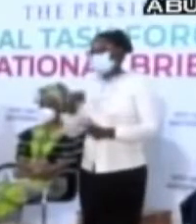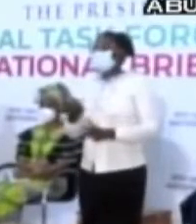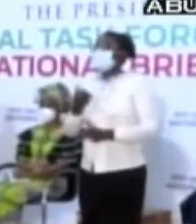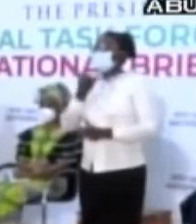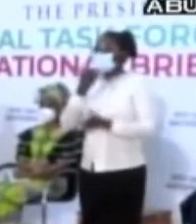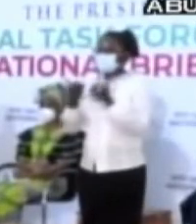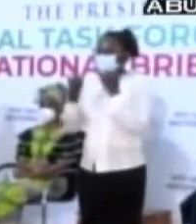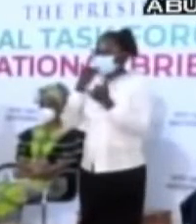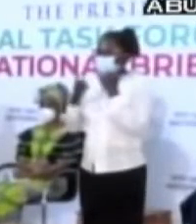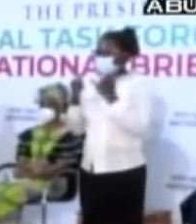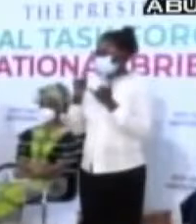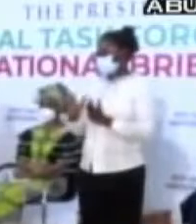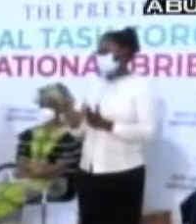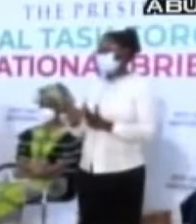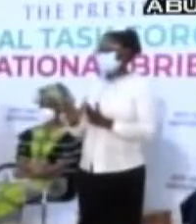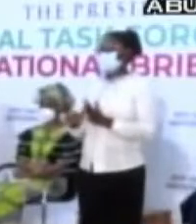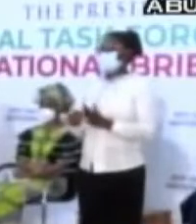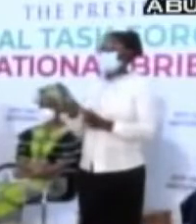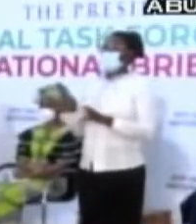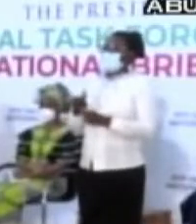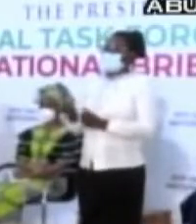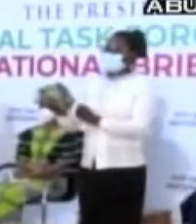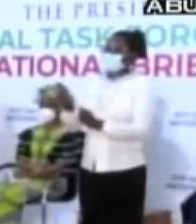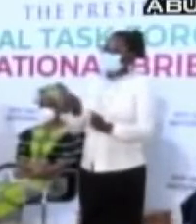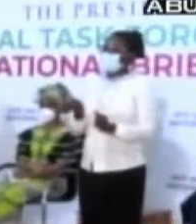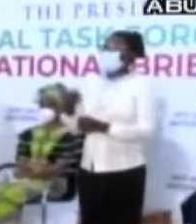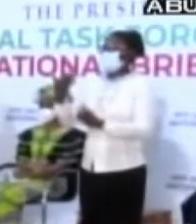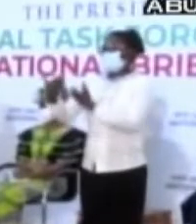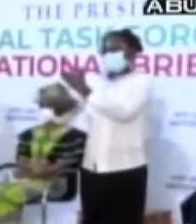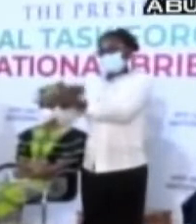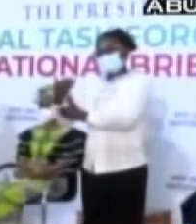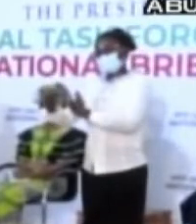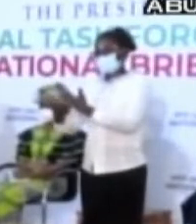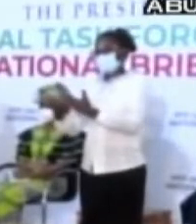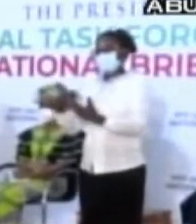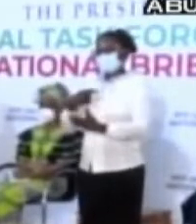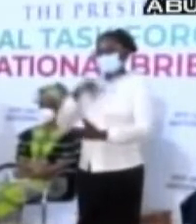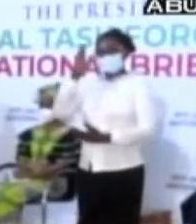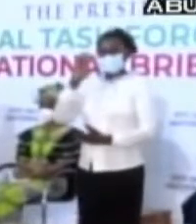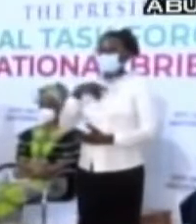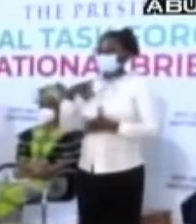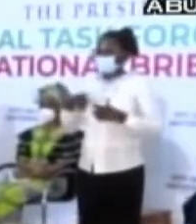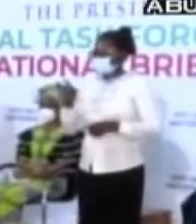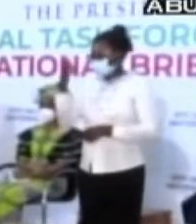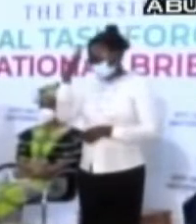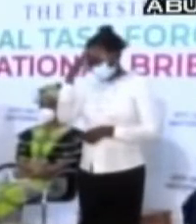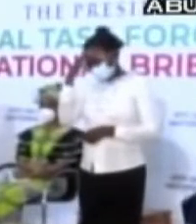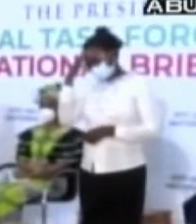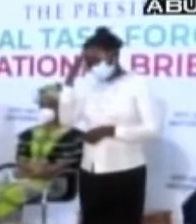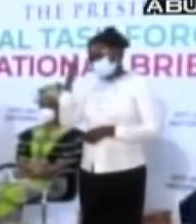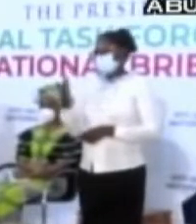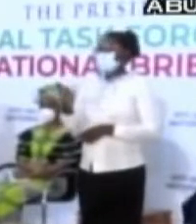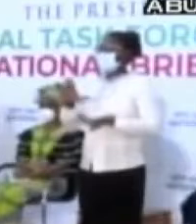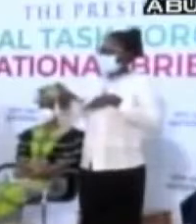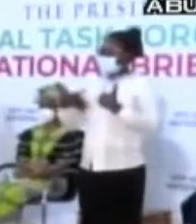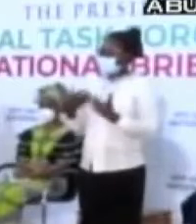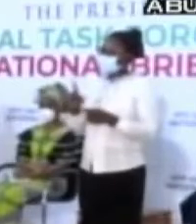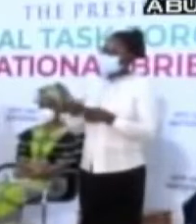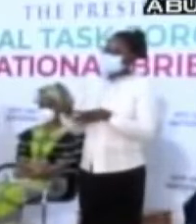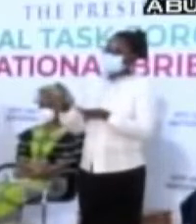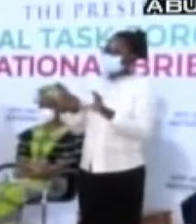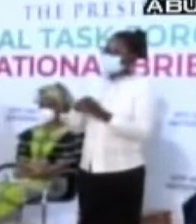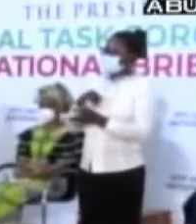We're putting in place processes. We will let you know by next week. We will have a fixed date beyond which,